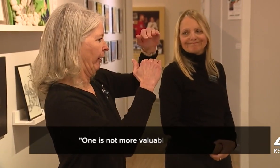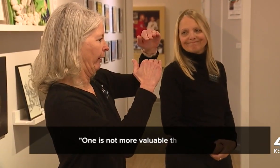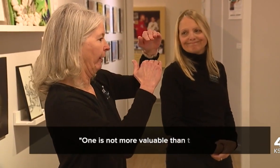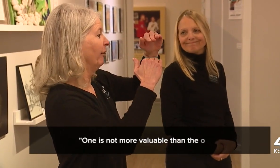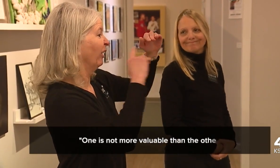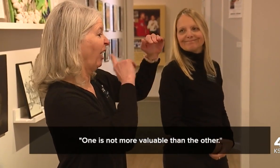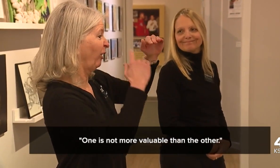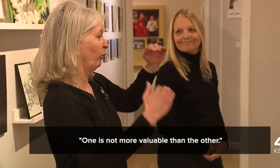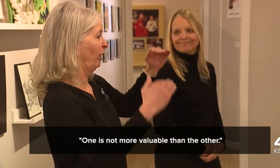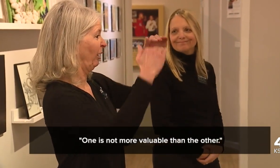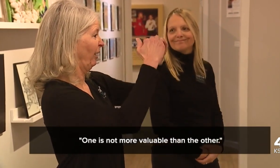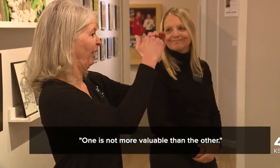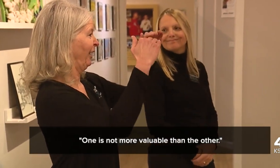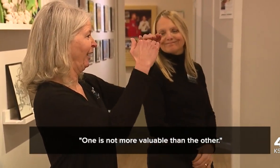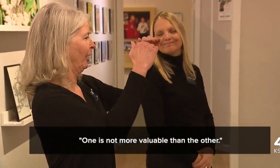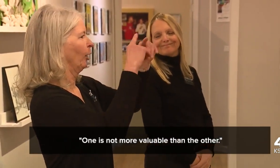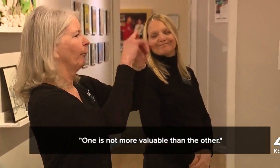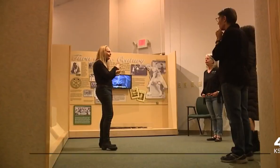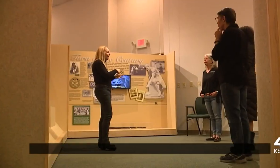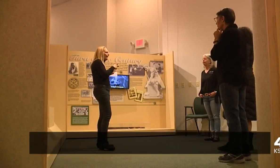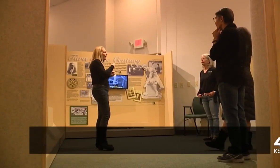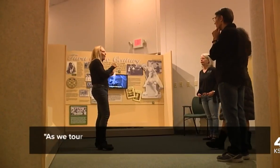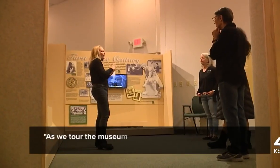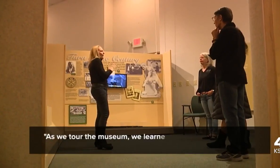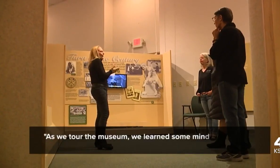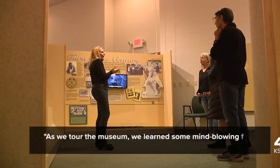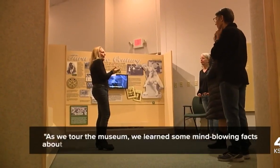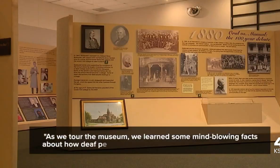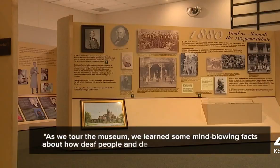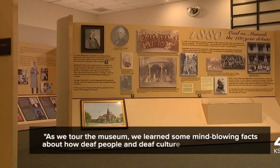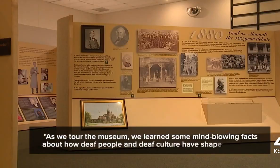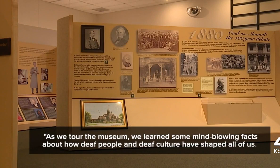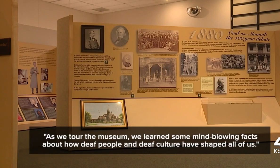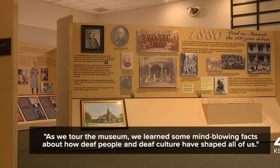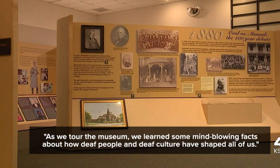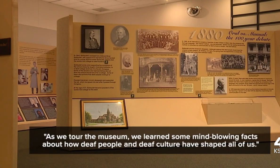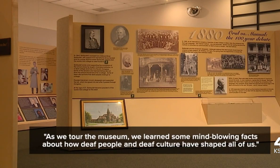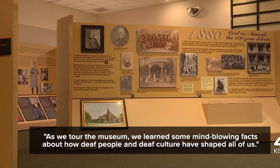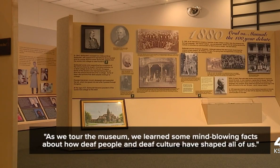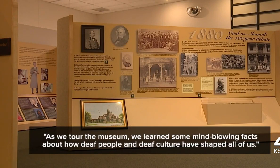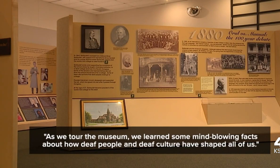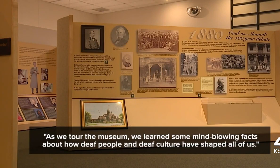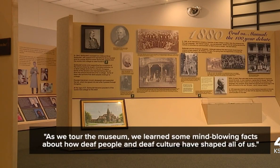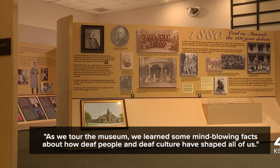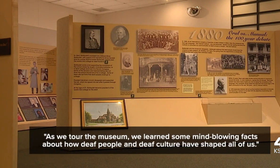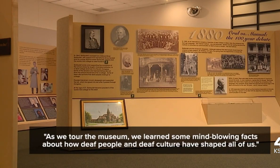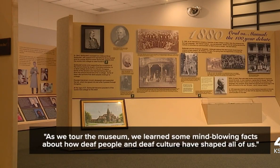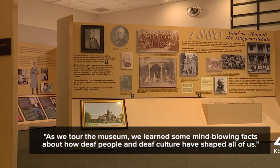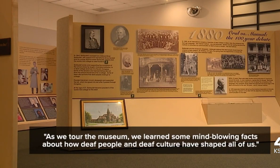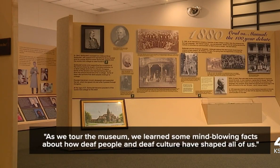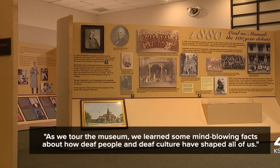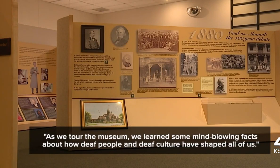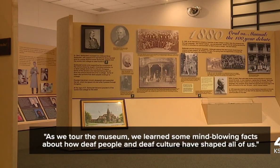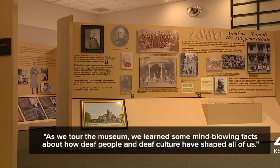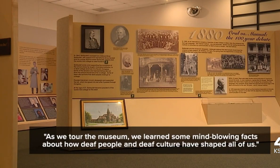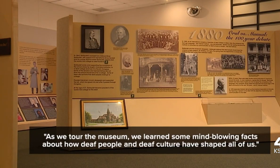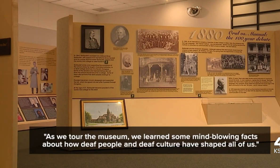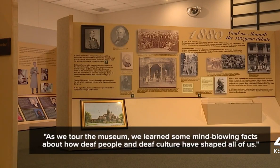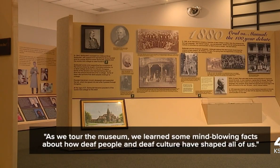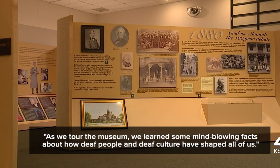more valuable than the other. As we tour the museum, we learn some mind-blowing facts about how deaf people and deaf culture have